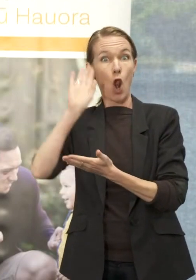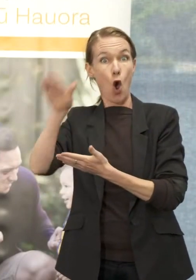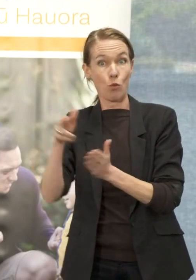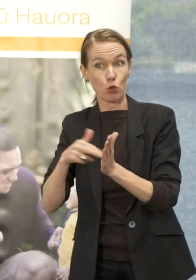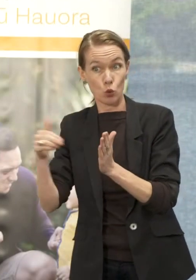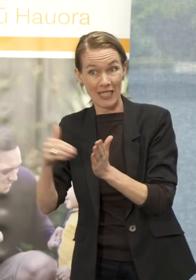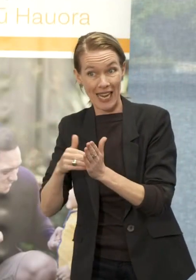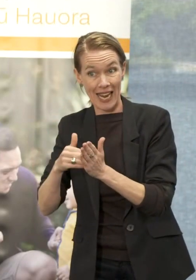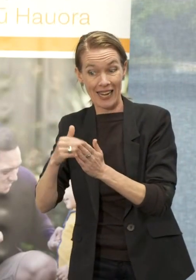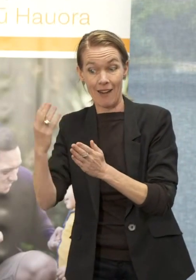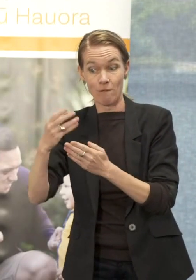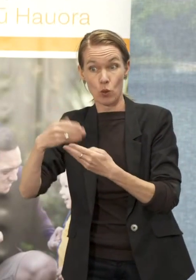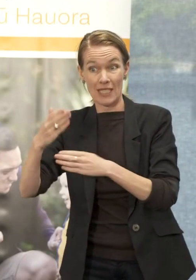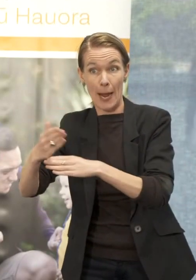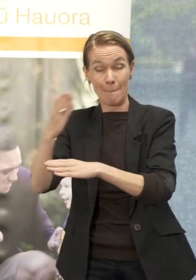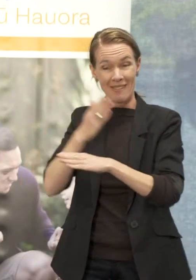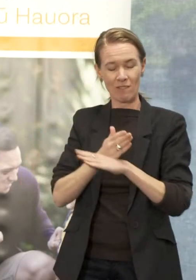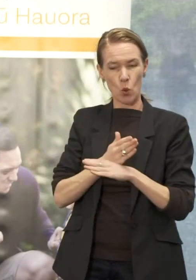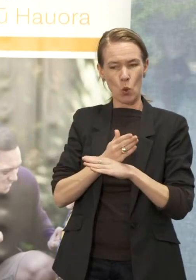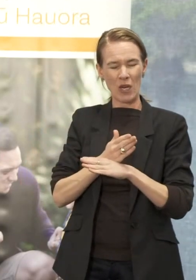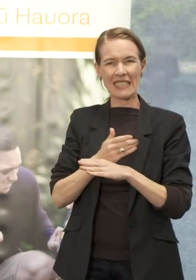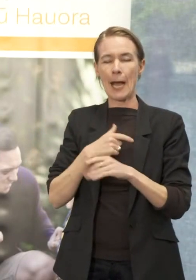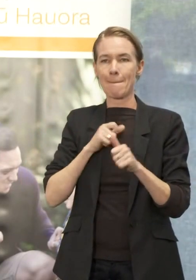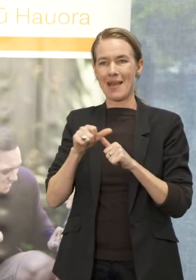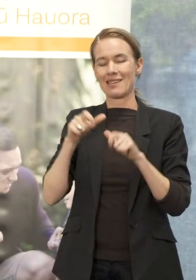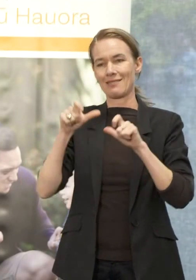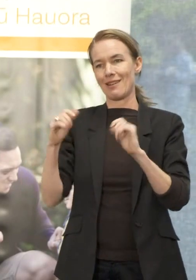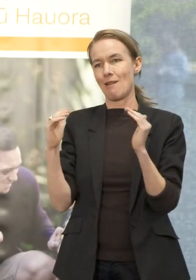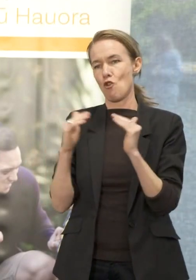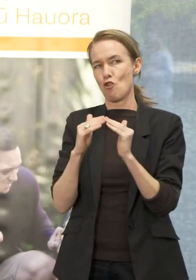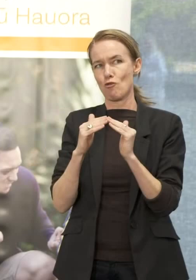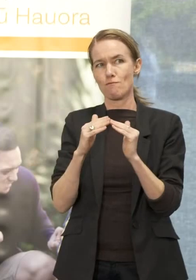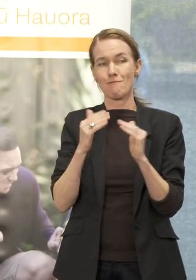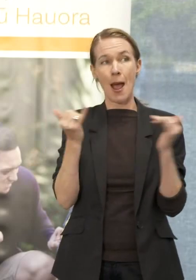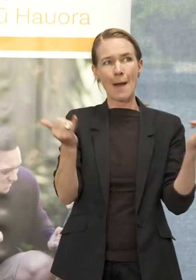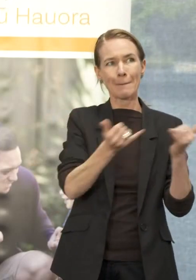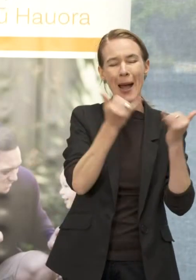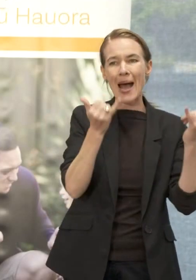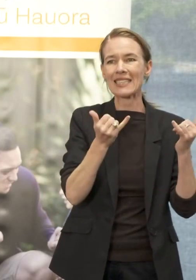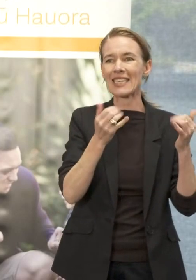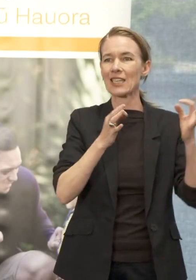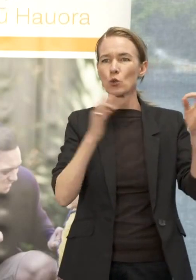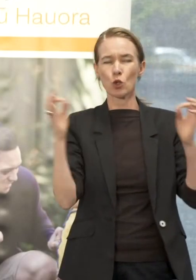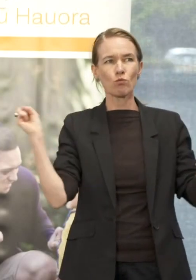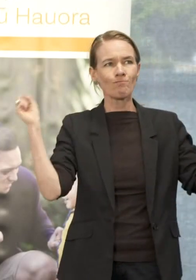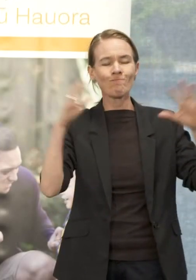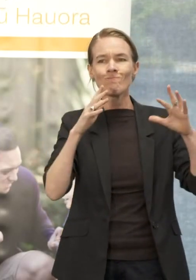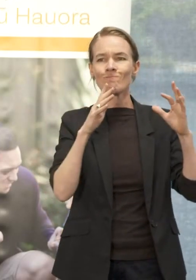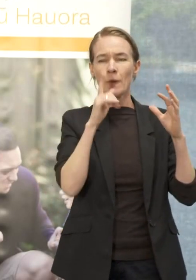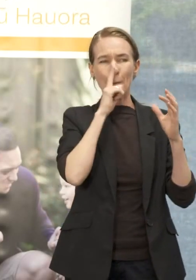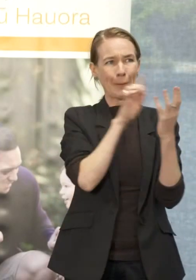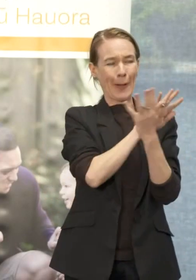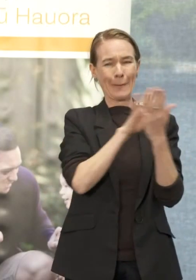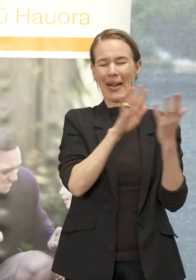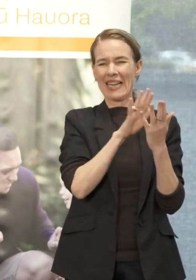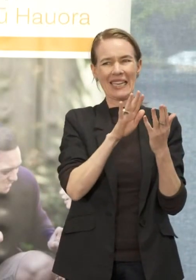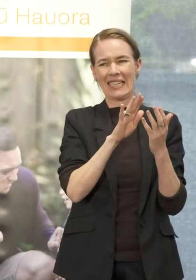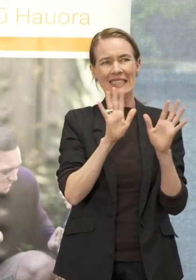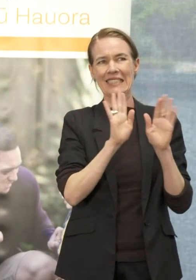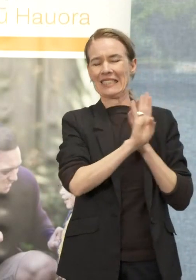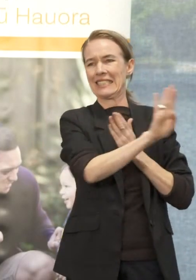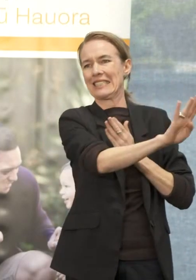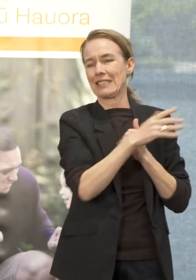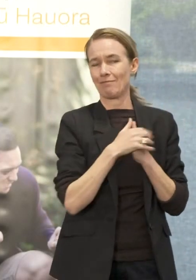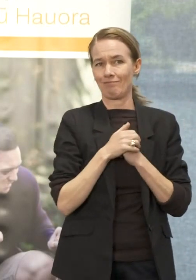should consider avoiding going to parties, social gatherings or crowded places, avoiding contact